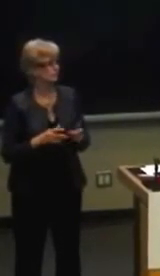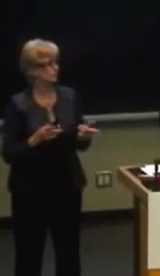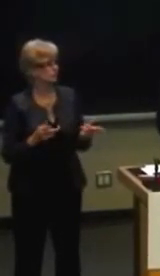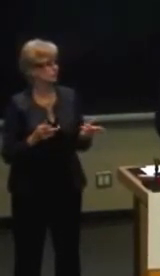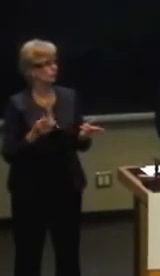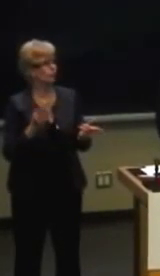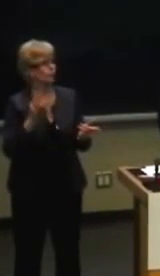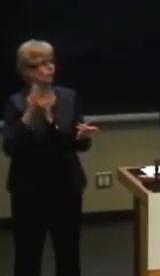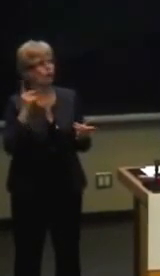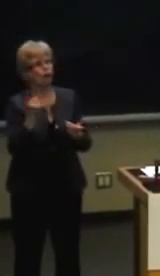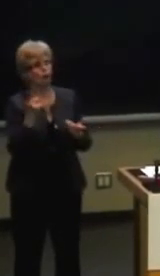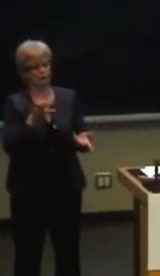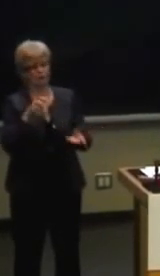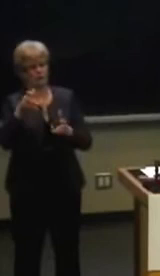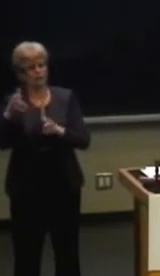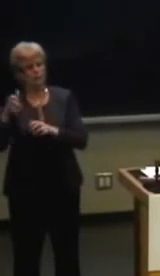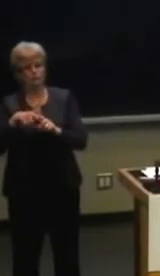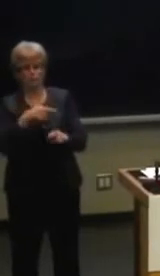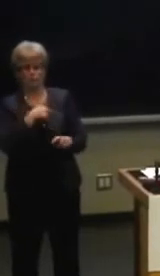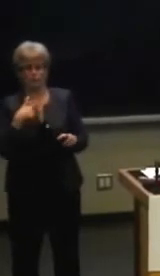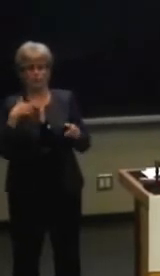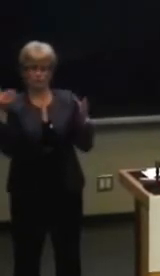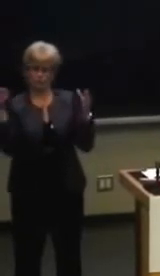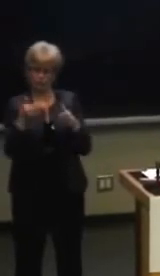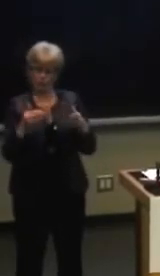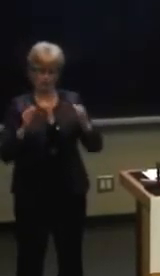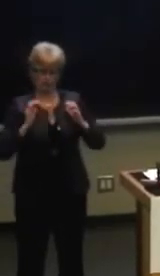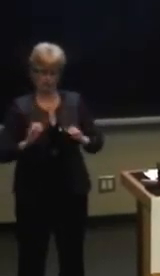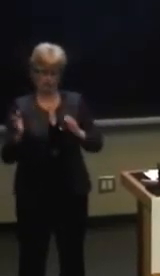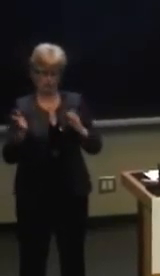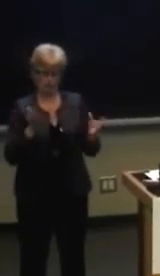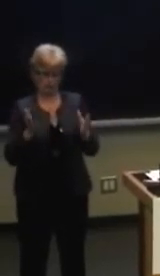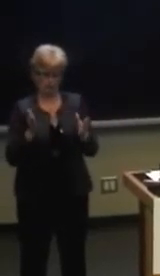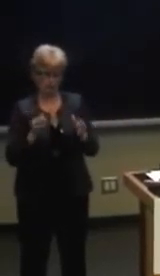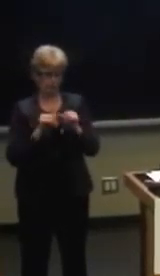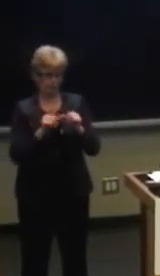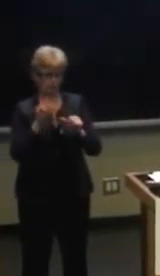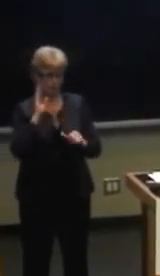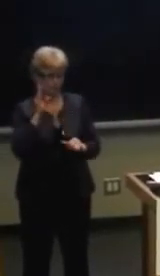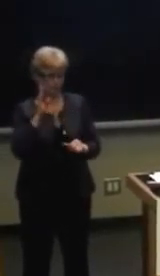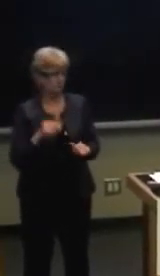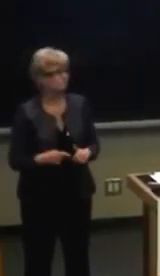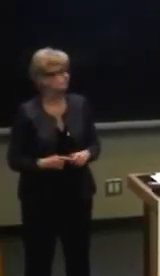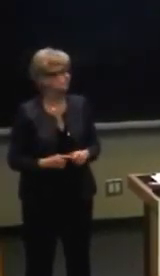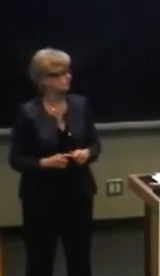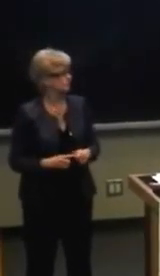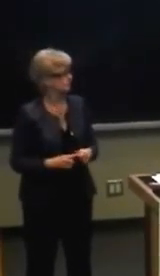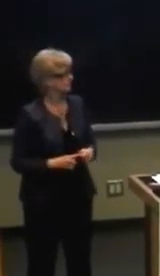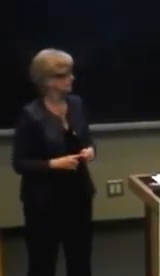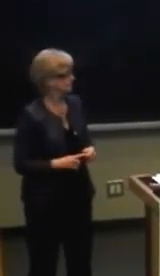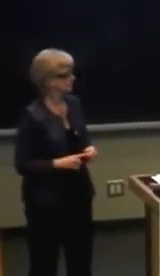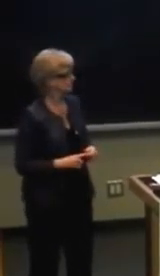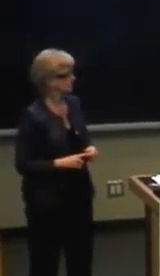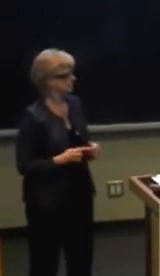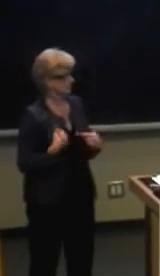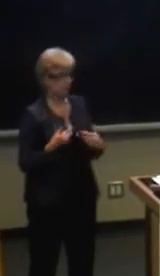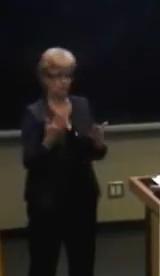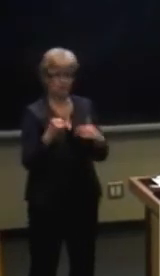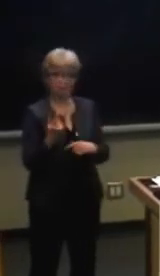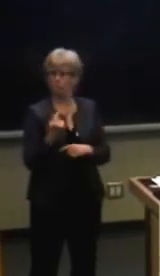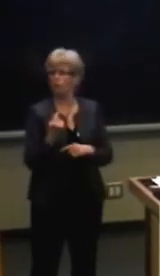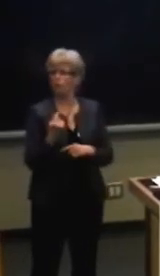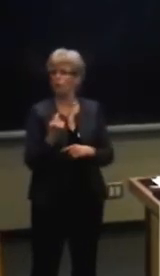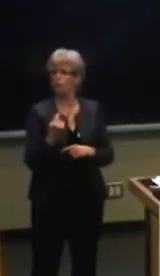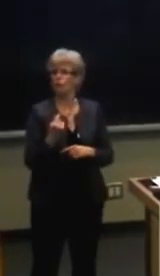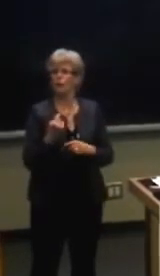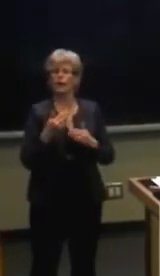you're always going to have a few, but we're very focused on customer service and that needs to continue. Let me see, maybe I'll do one more. There was a comment around